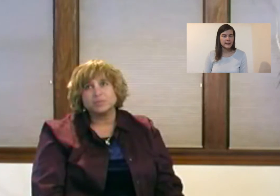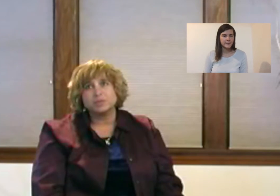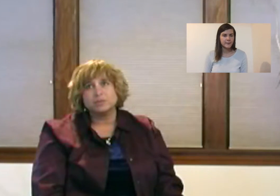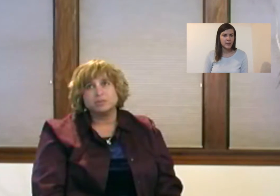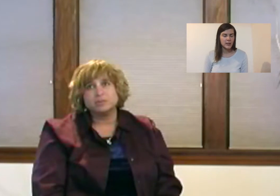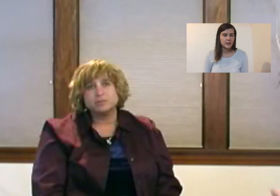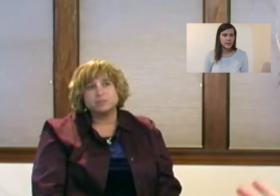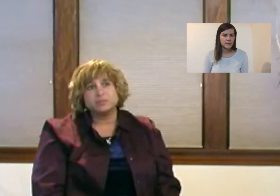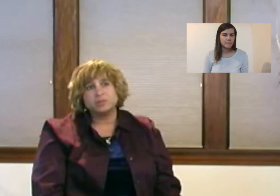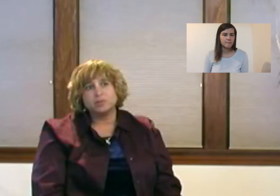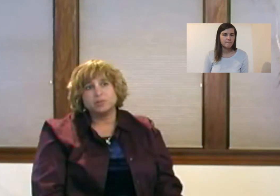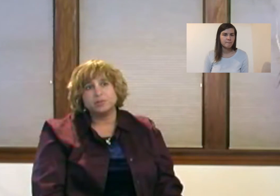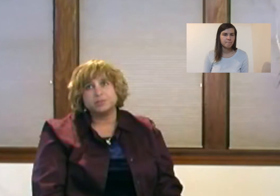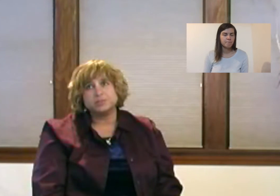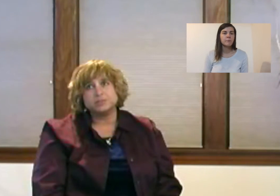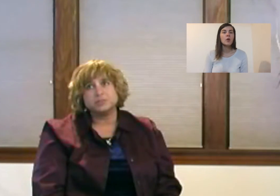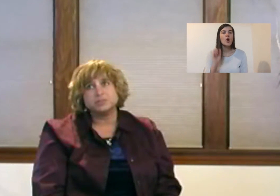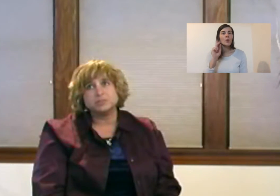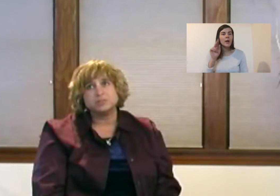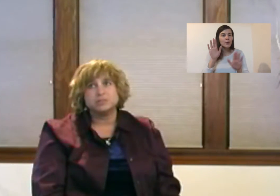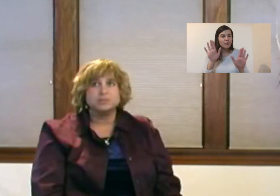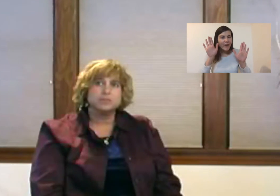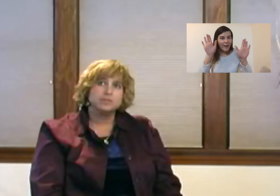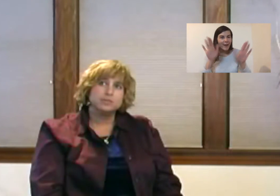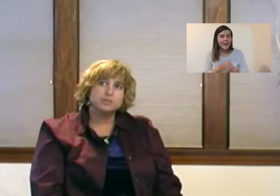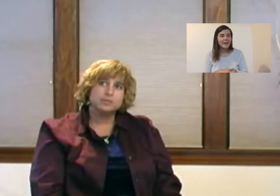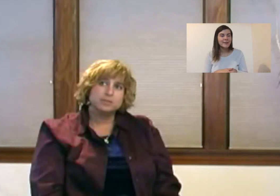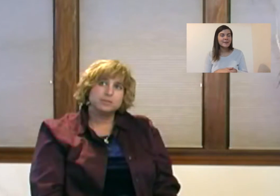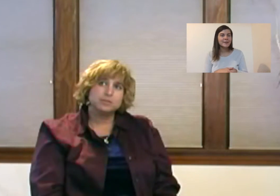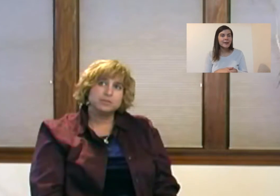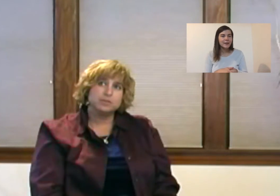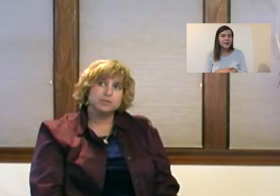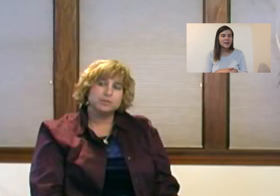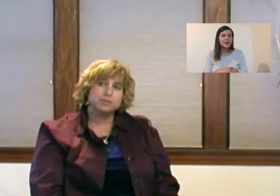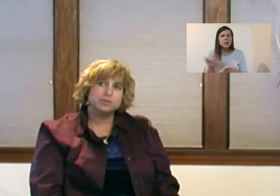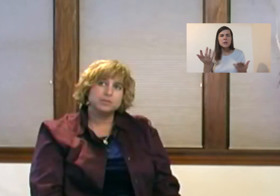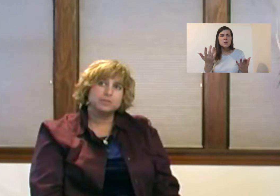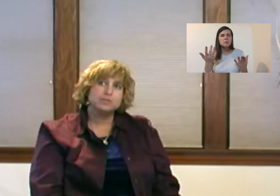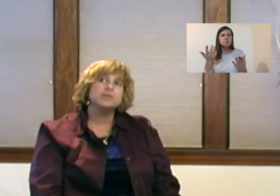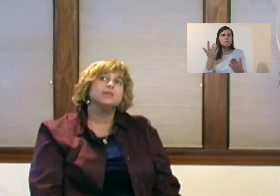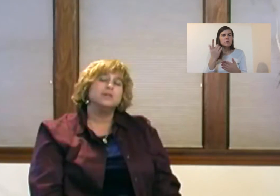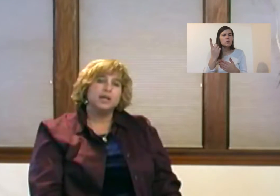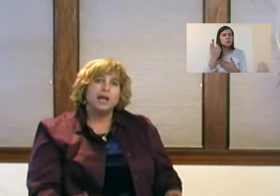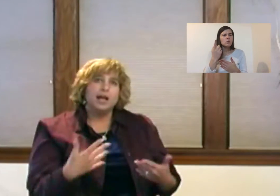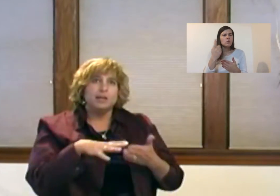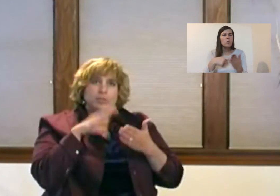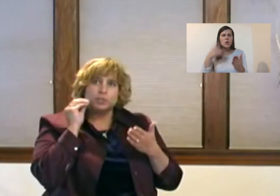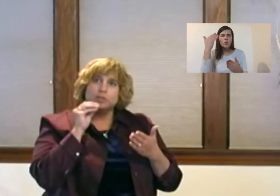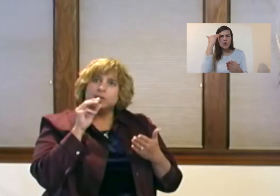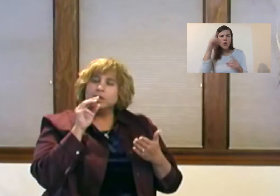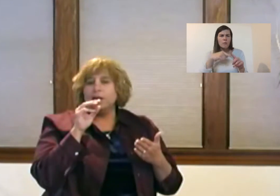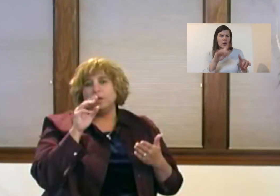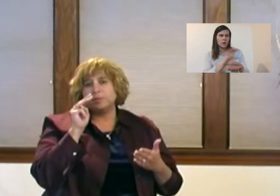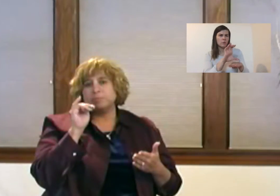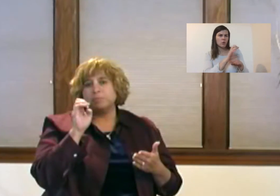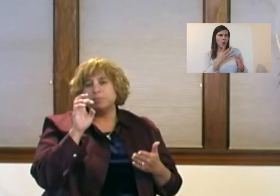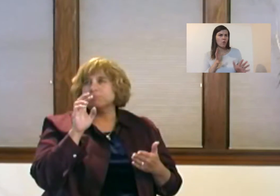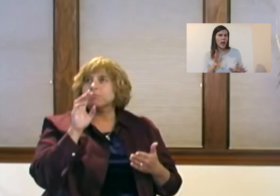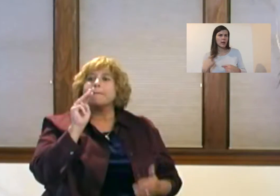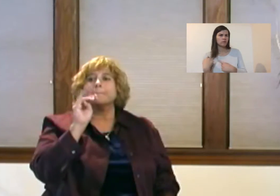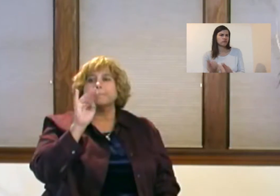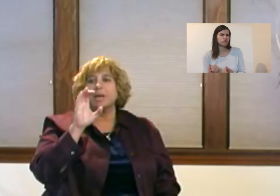Yes. Yes. Well, that's great. So what are some of the things that you've learned already?